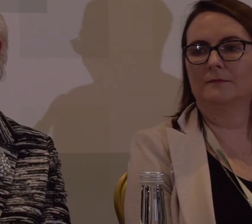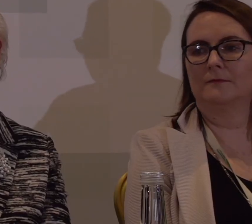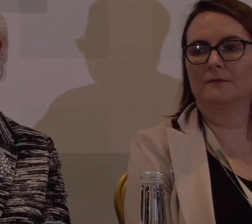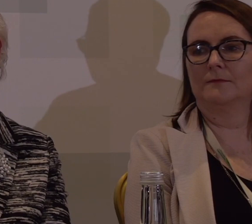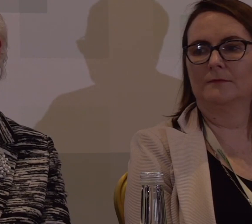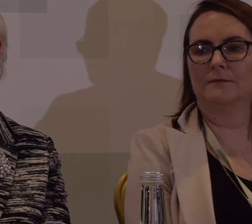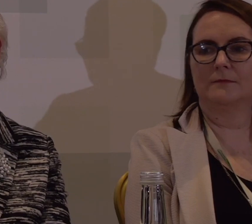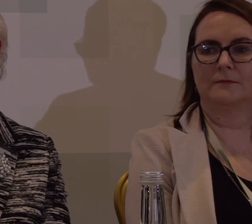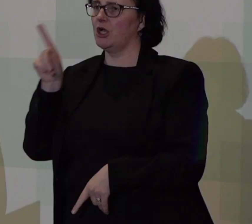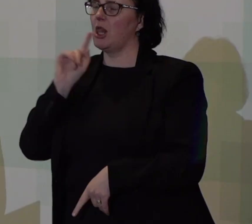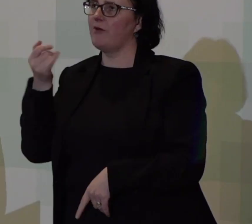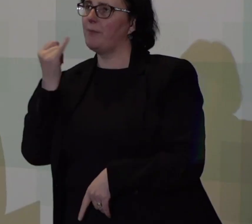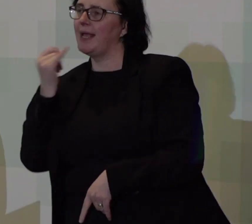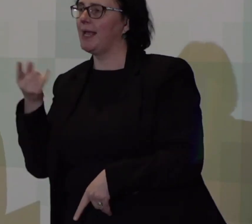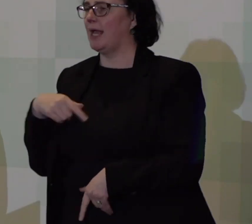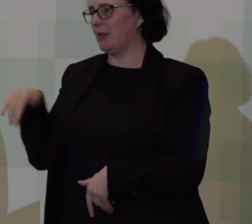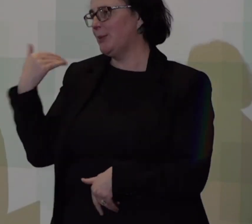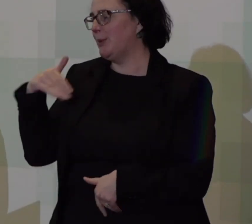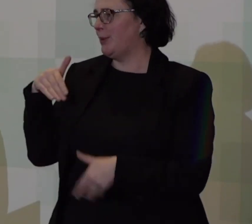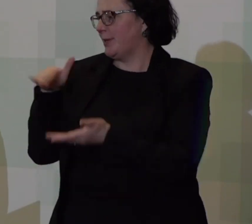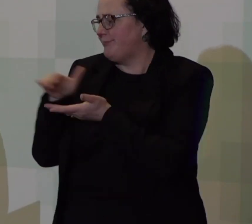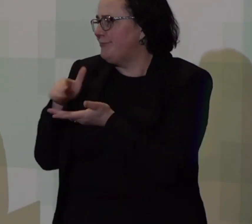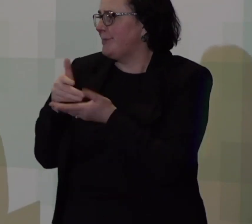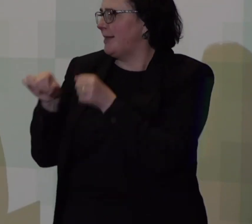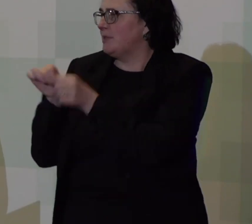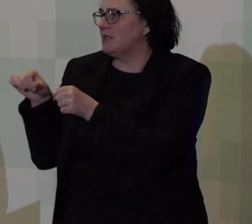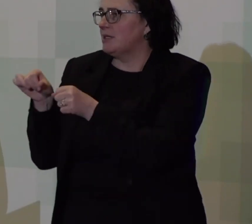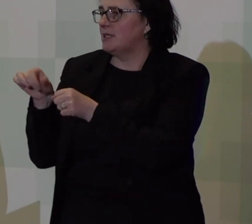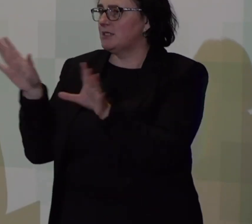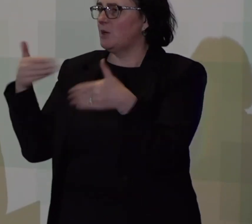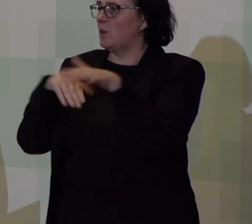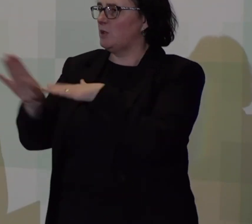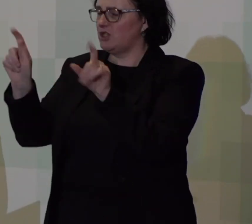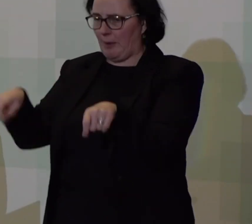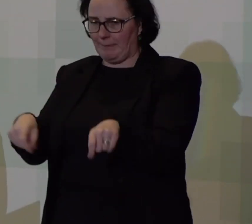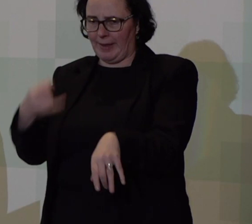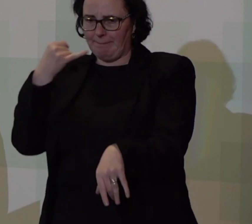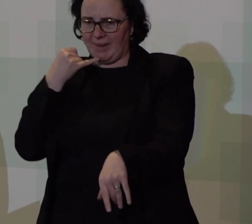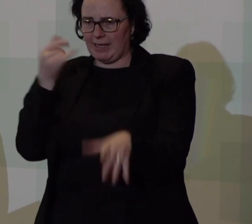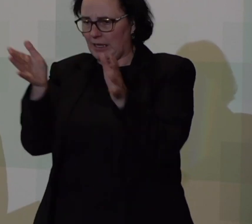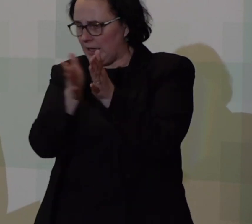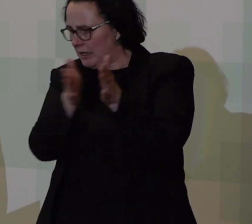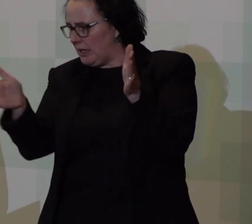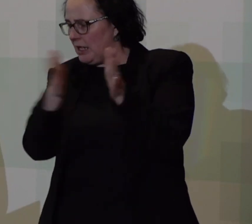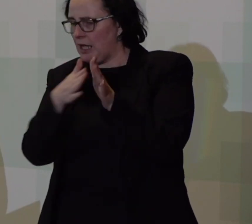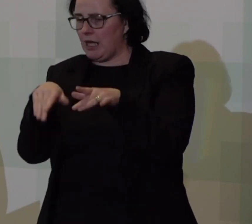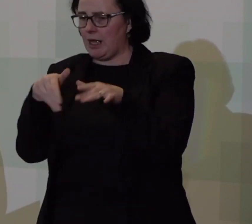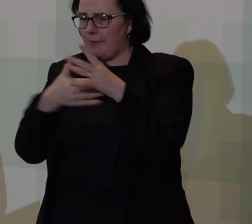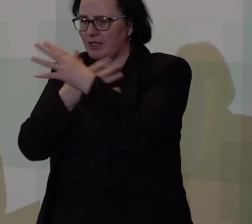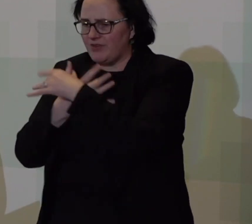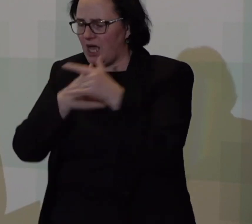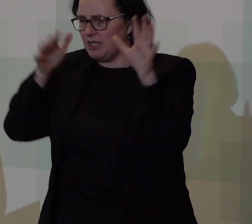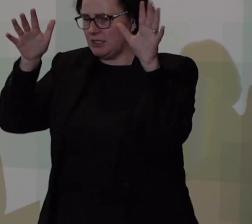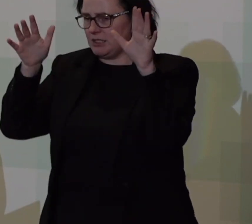pink and cute animals, so we find in the shops nothing but pink clothes covered with butterflies